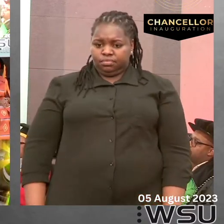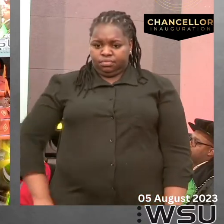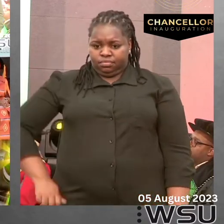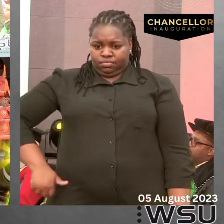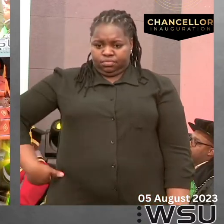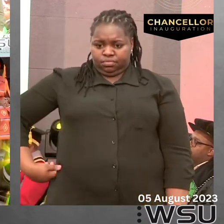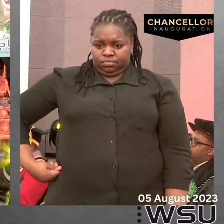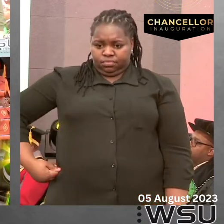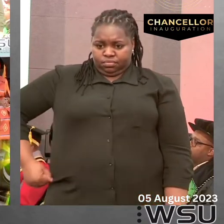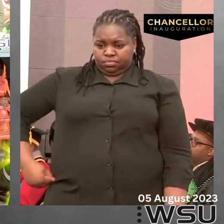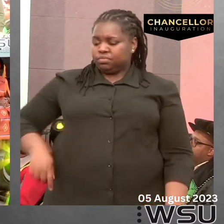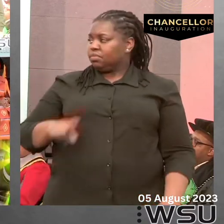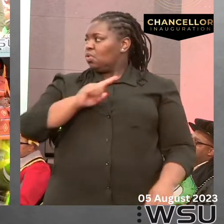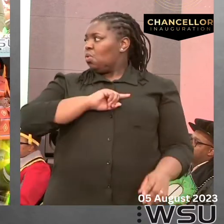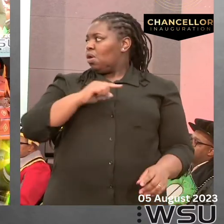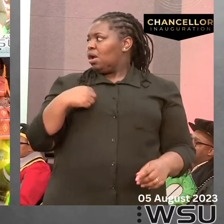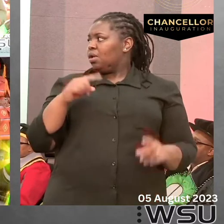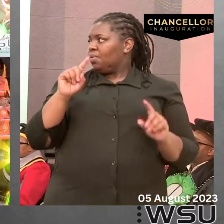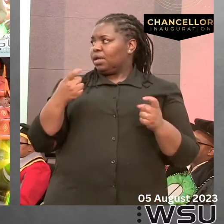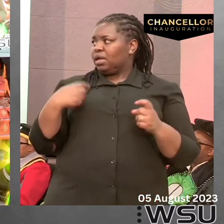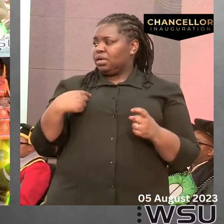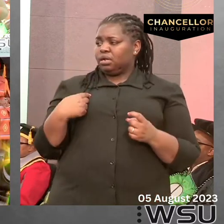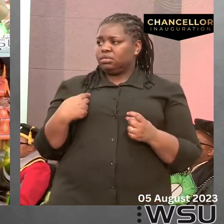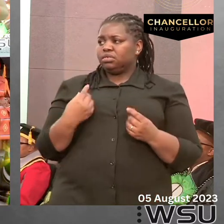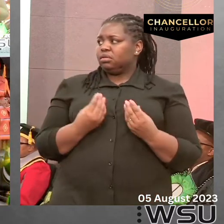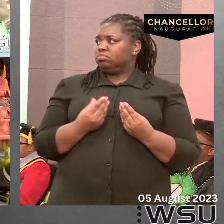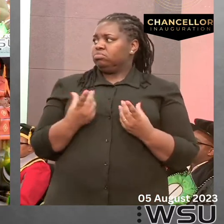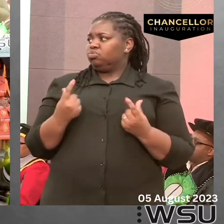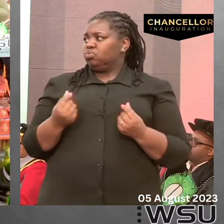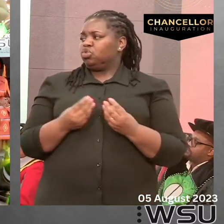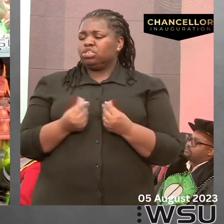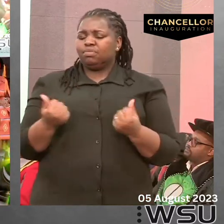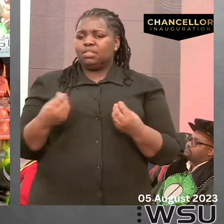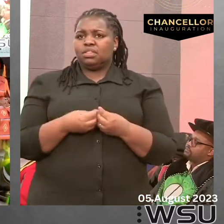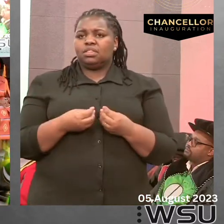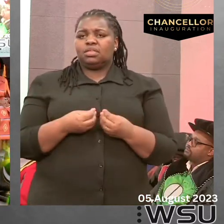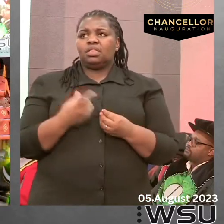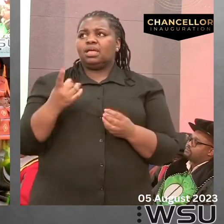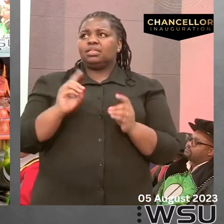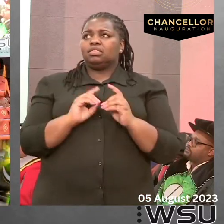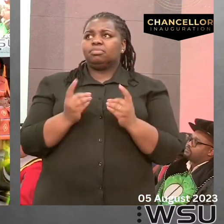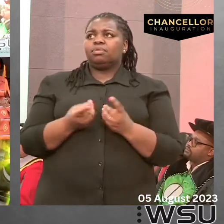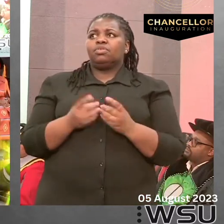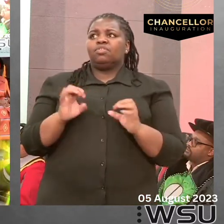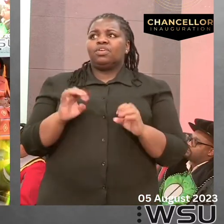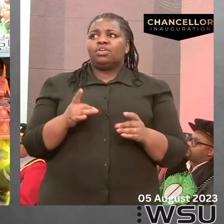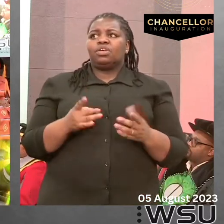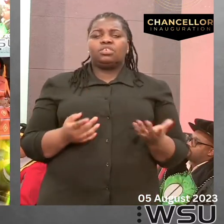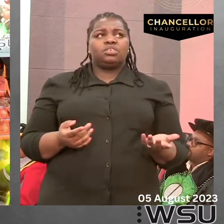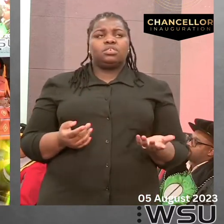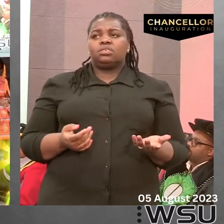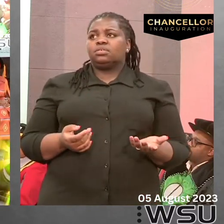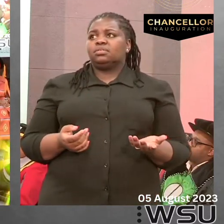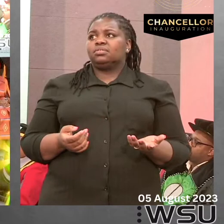Why is it that we cannot run simple things like a Department of Education?